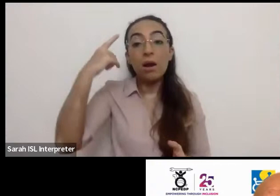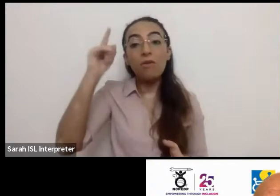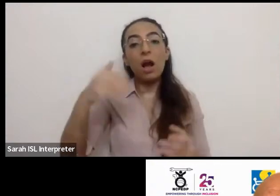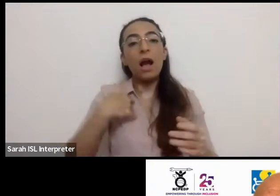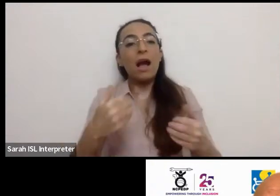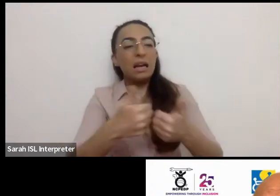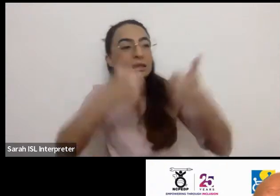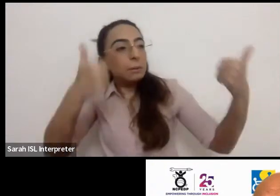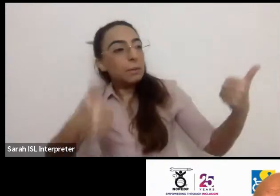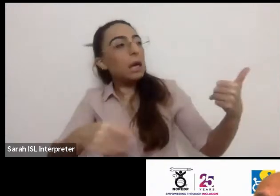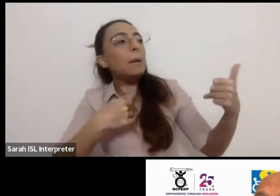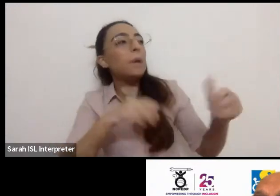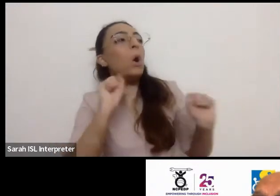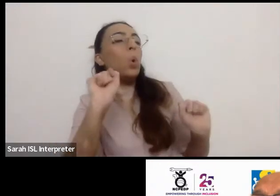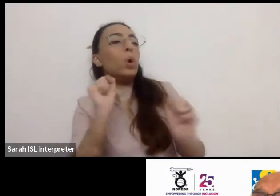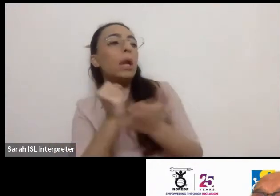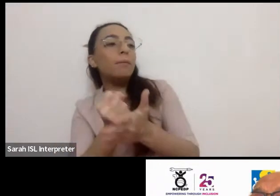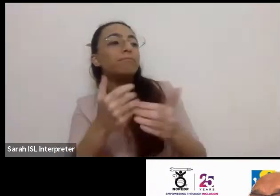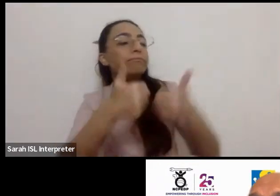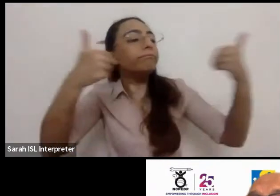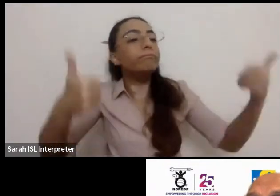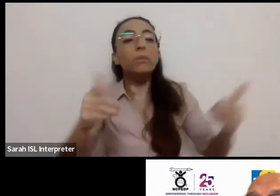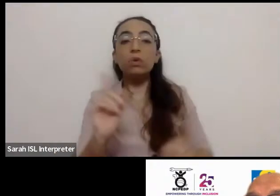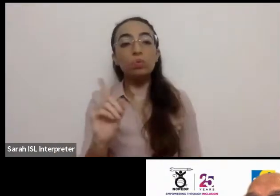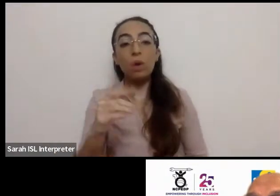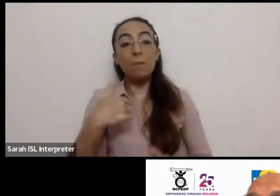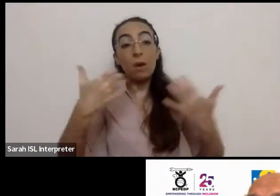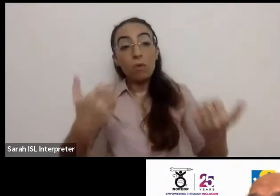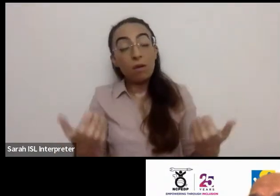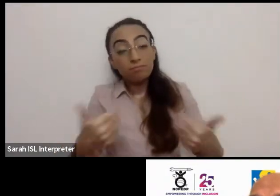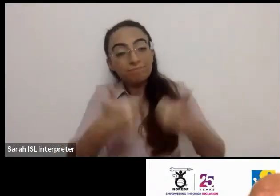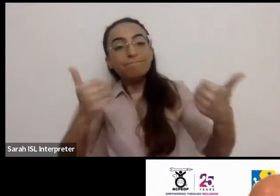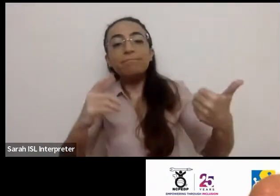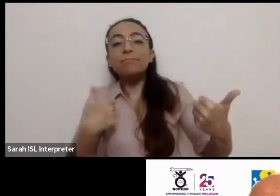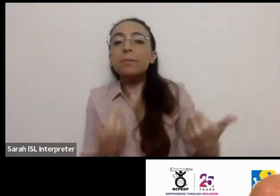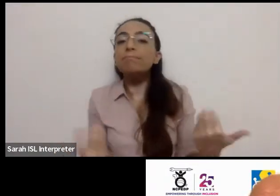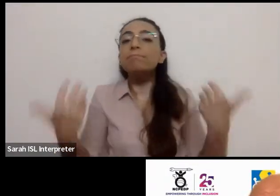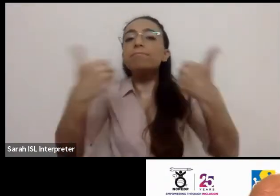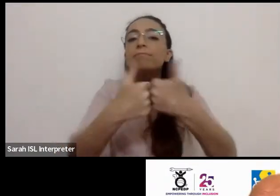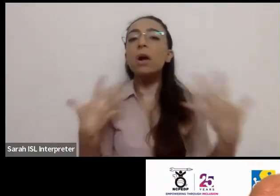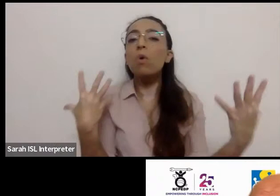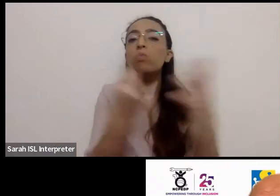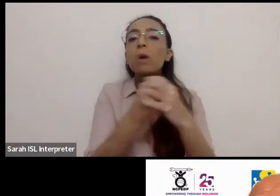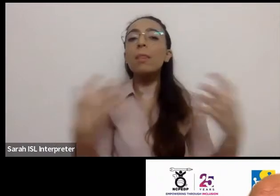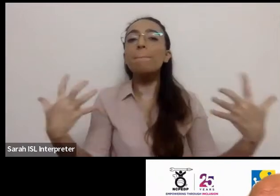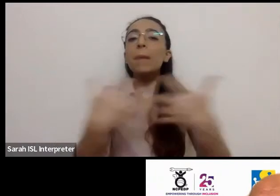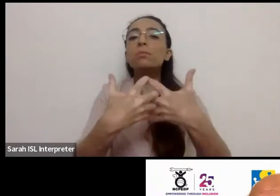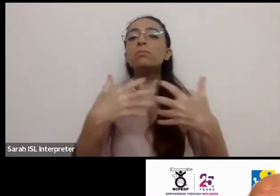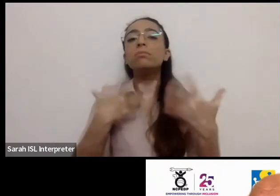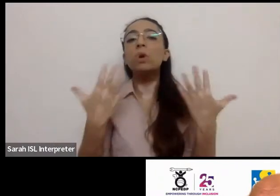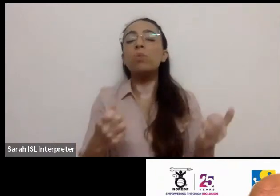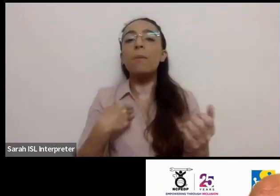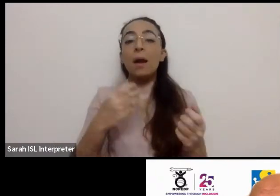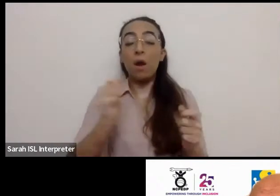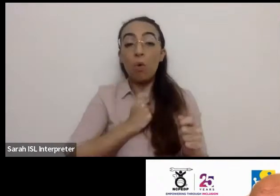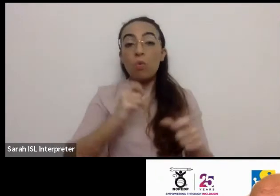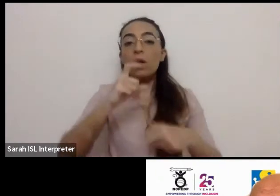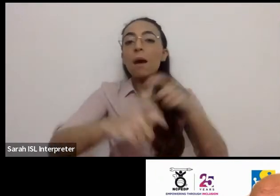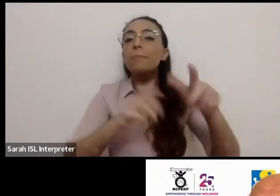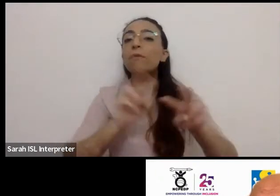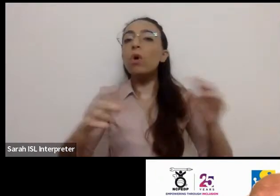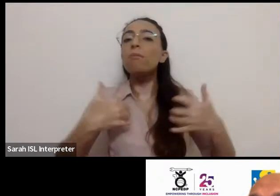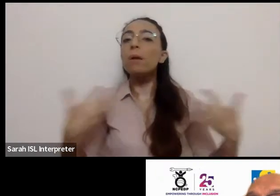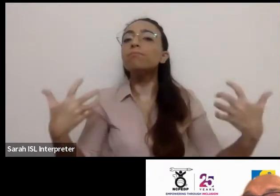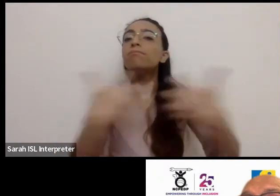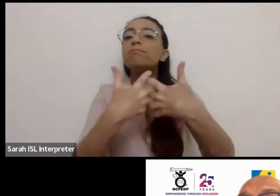outside the overall fabric and truly integrated into the overall fabric of the organization. I think we and organizations can